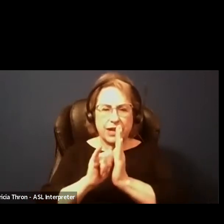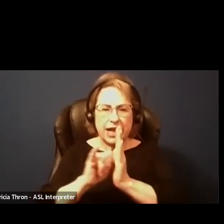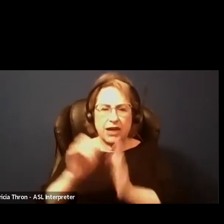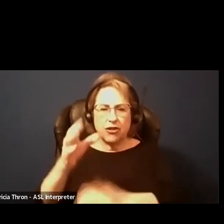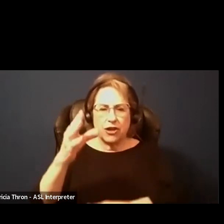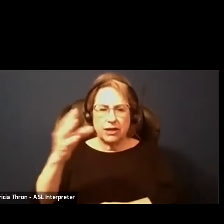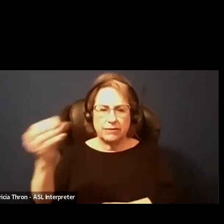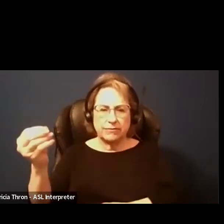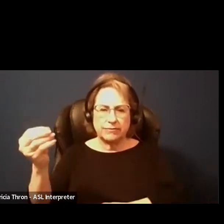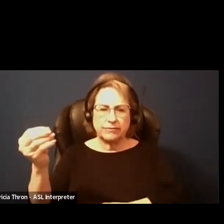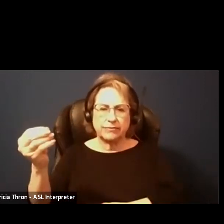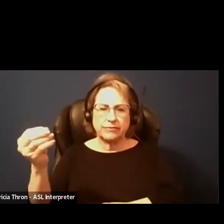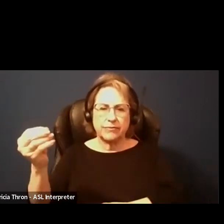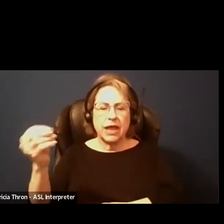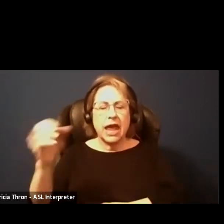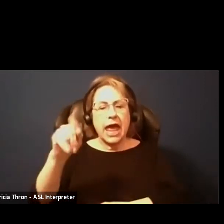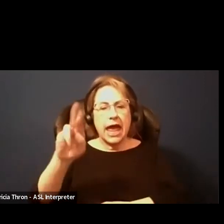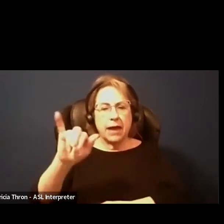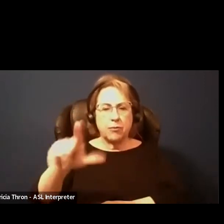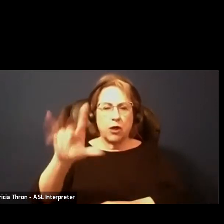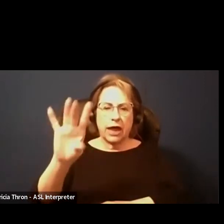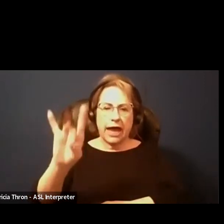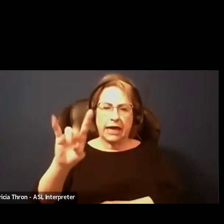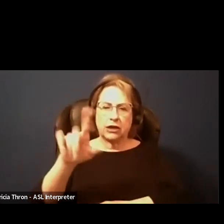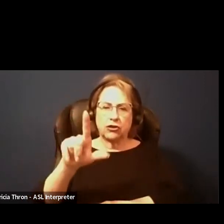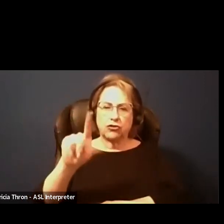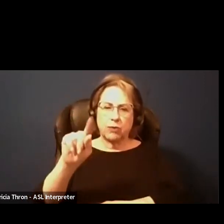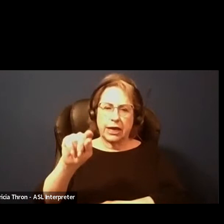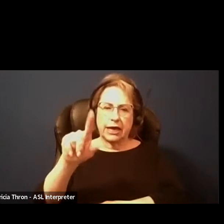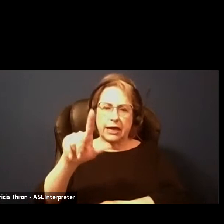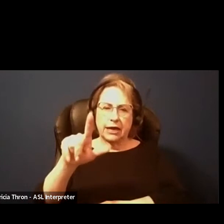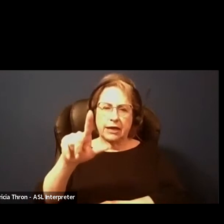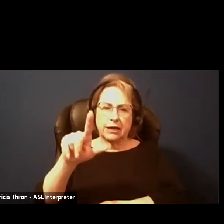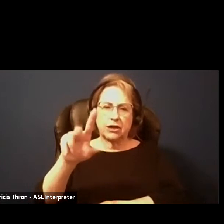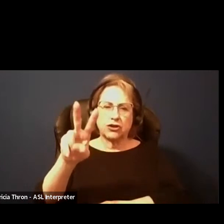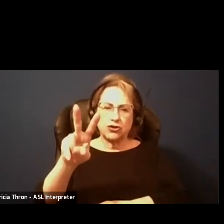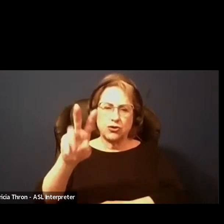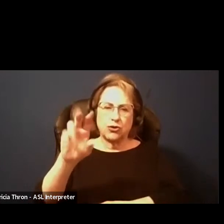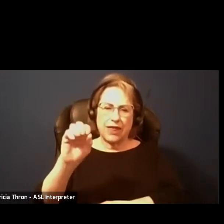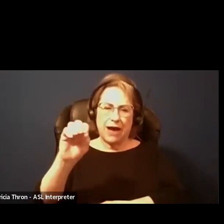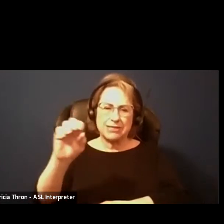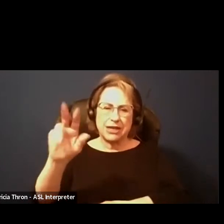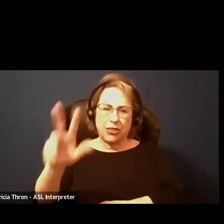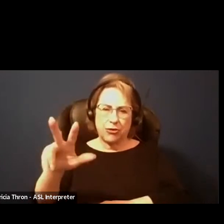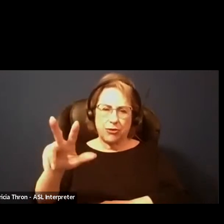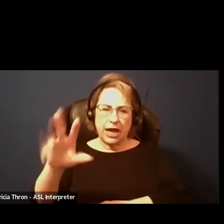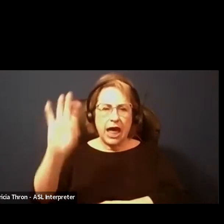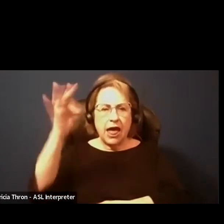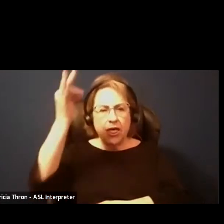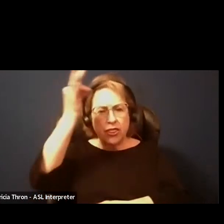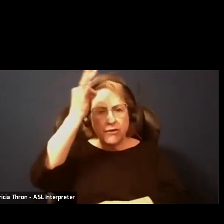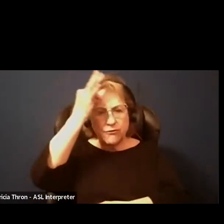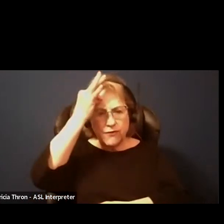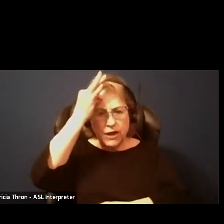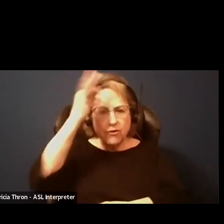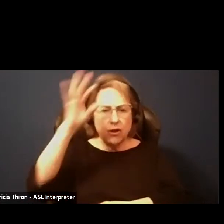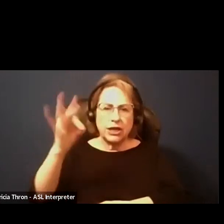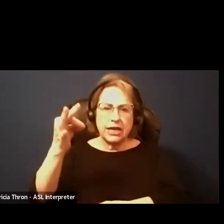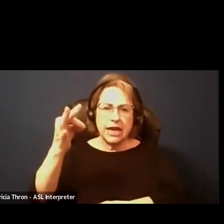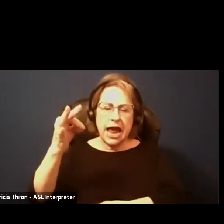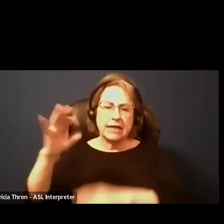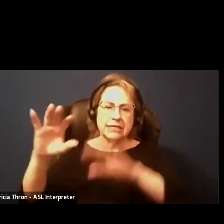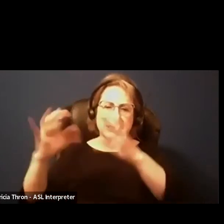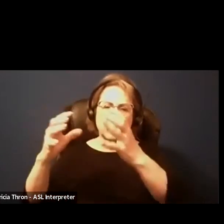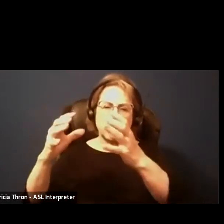SOGI. On April 8, 2003, the Federal Ninth Circuit Court of Appeals ruled in a case brought by local Santa Clara